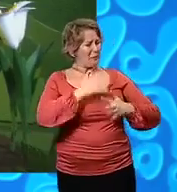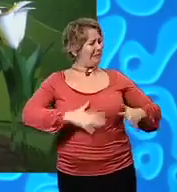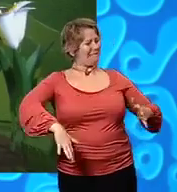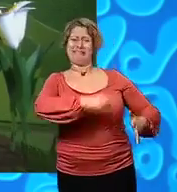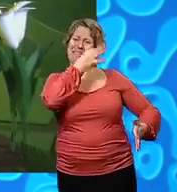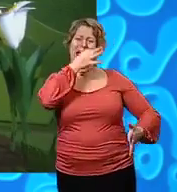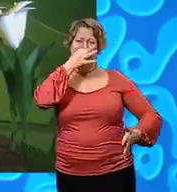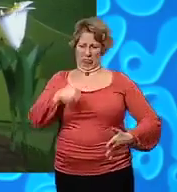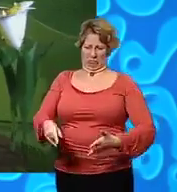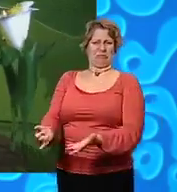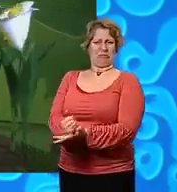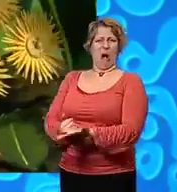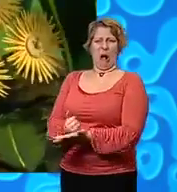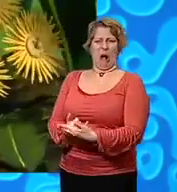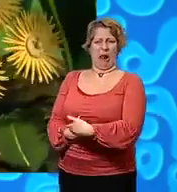flower bed."